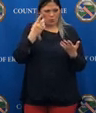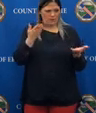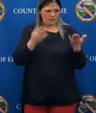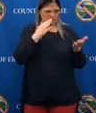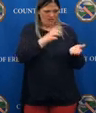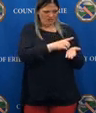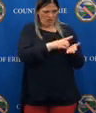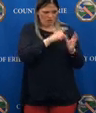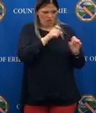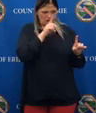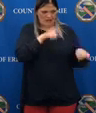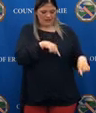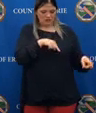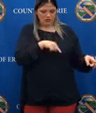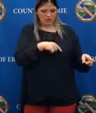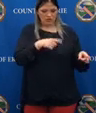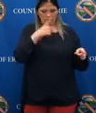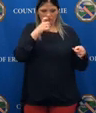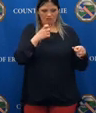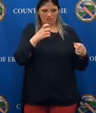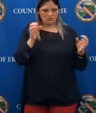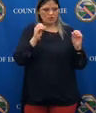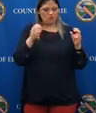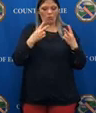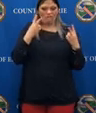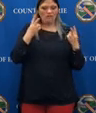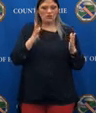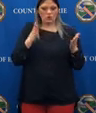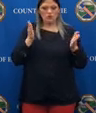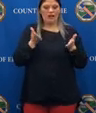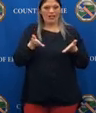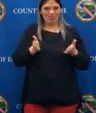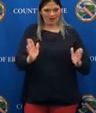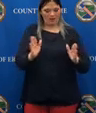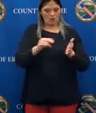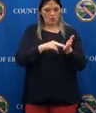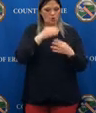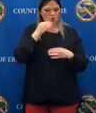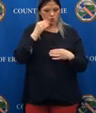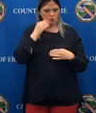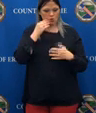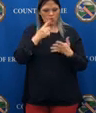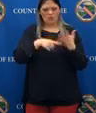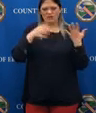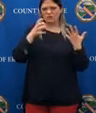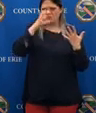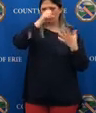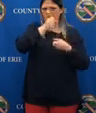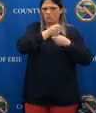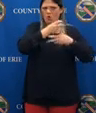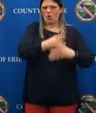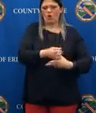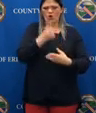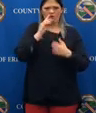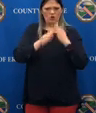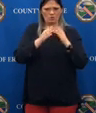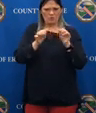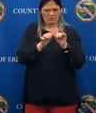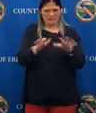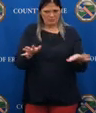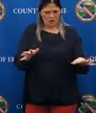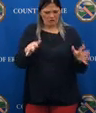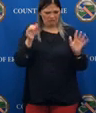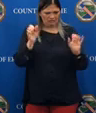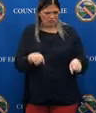Bernstein, you can answer this question. Since there are no visitors allowed at the nursing homes, what's the presumed cause of community spread? Could it perhaps